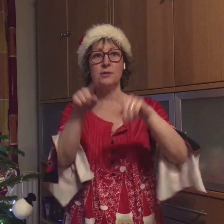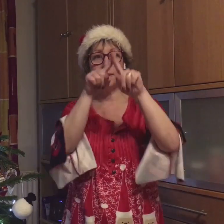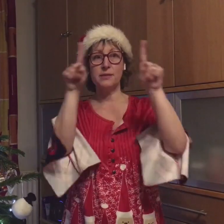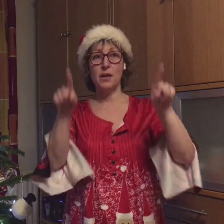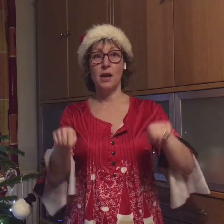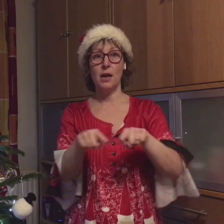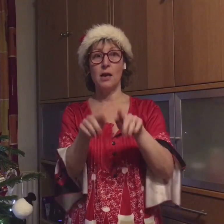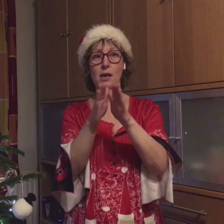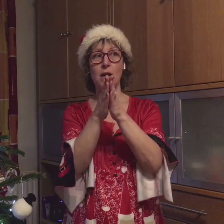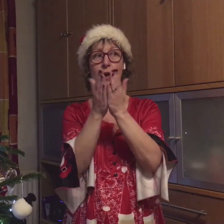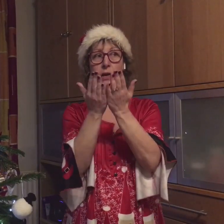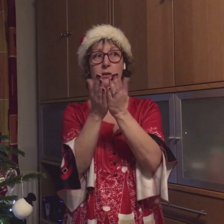Christmas card.